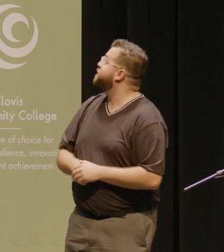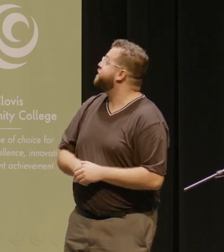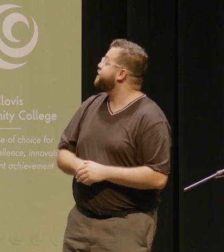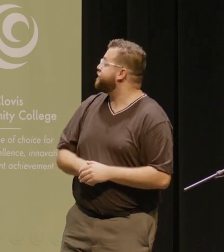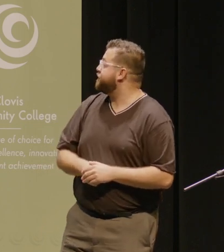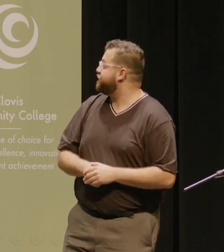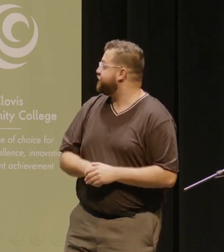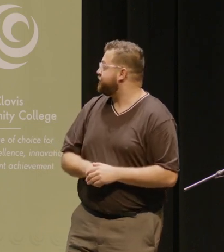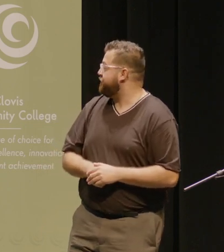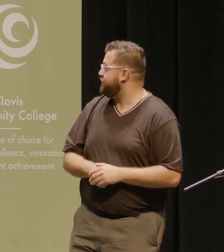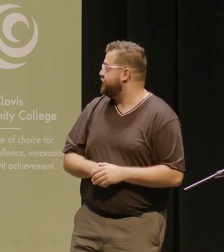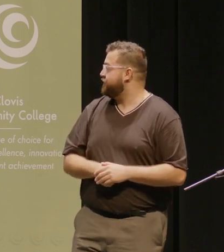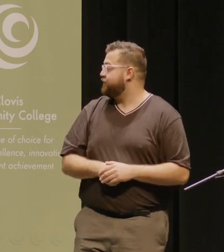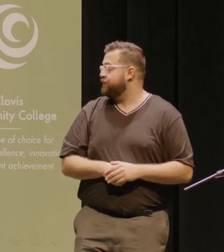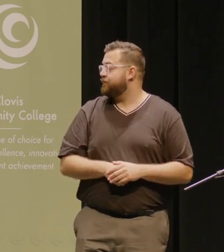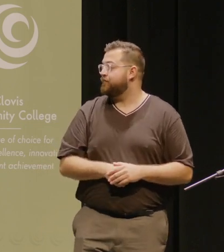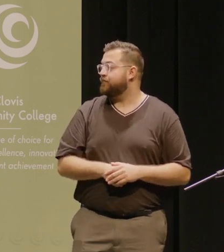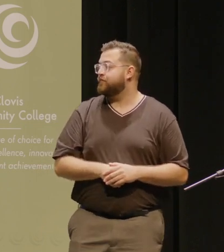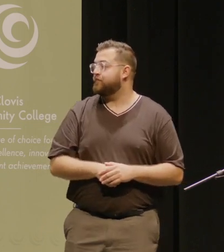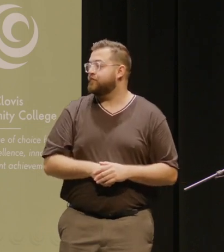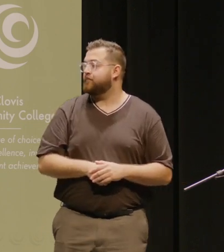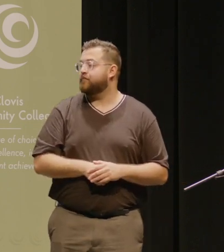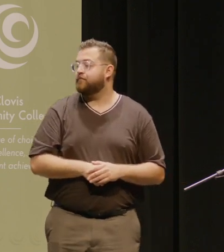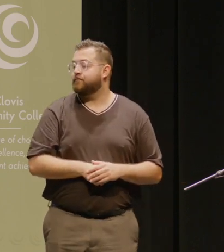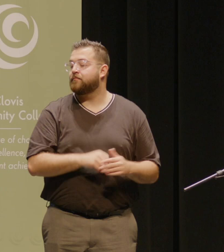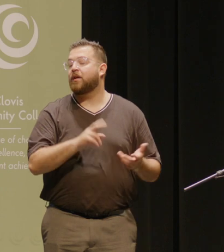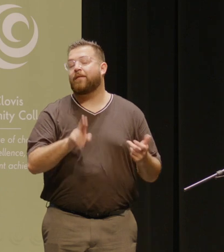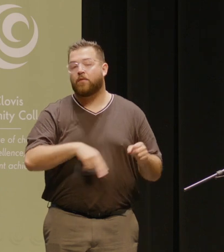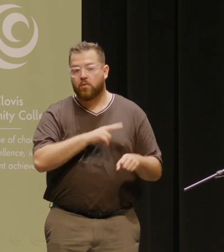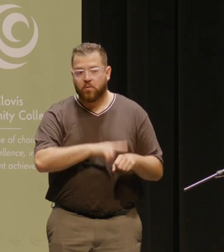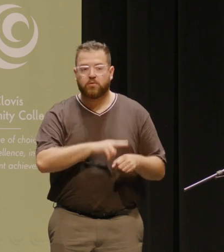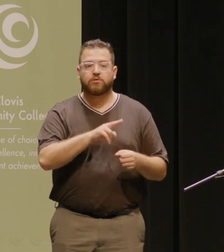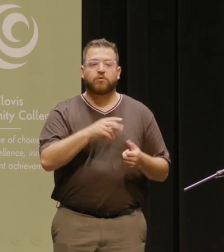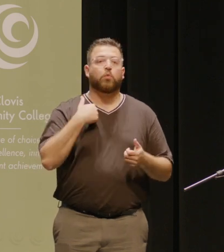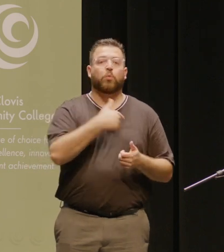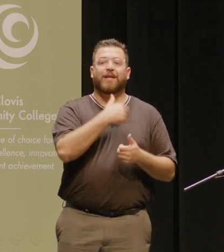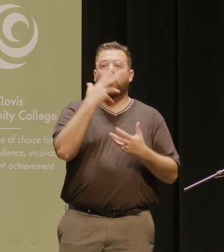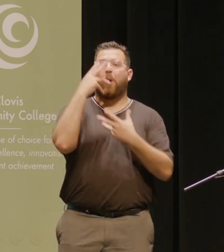And of course, if we go to them, which is what Binational does.